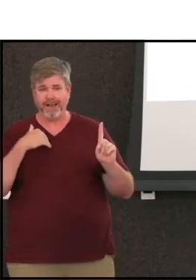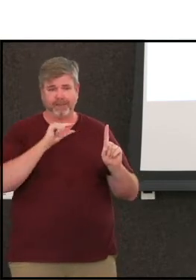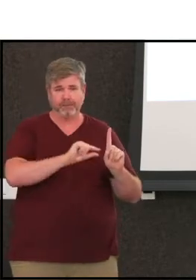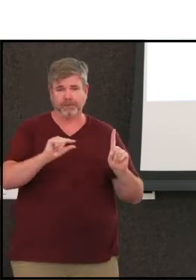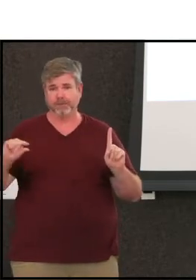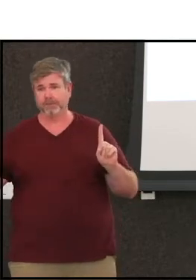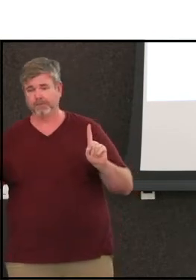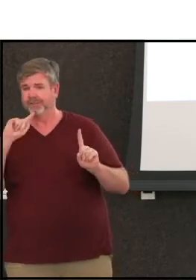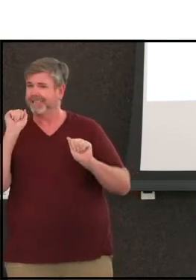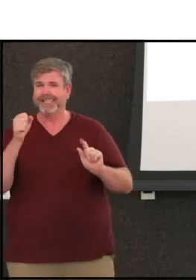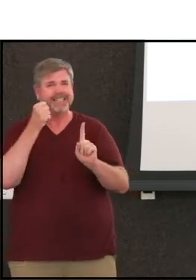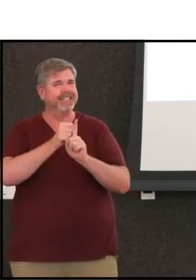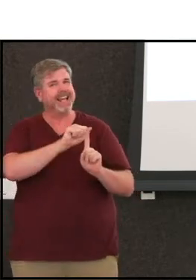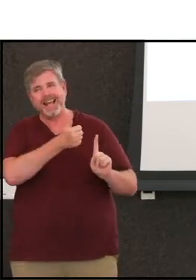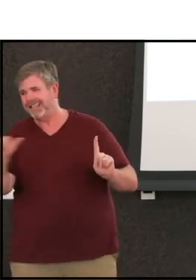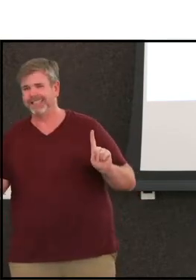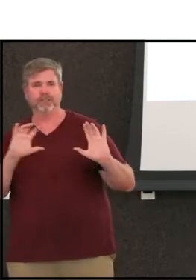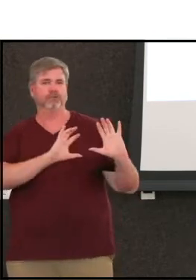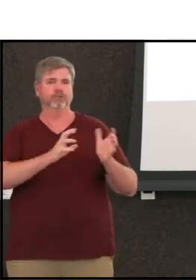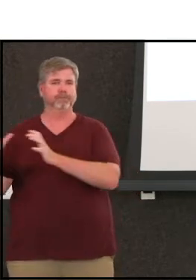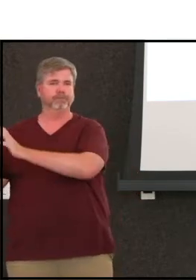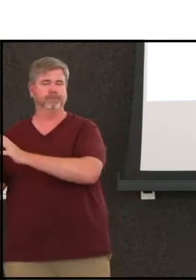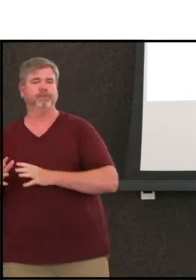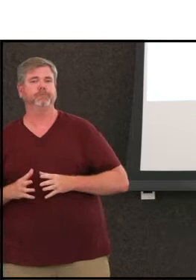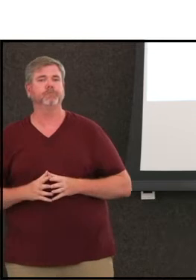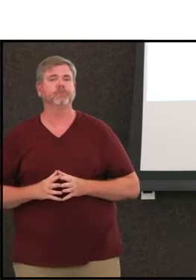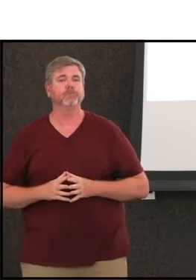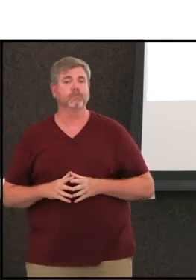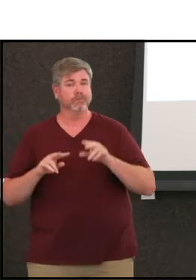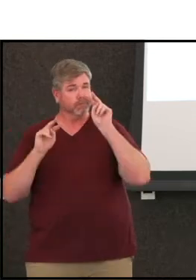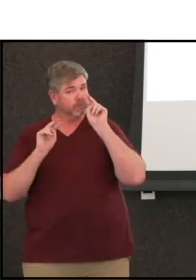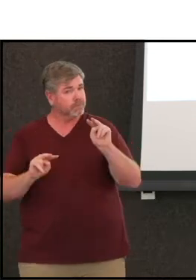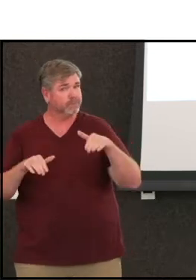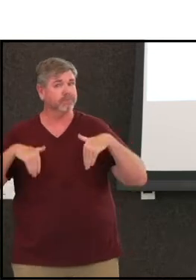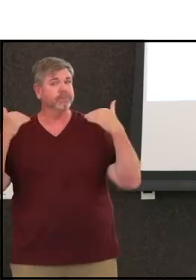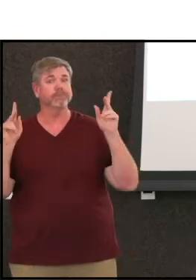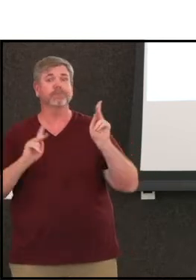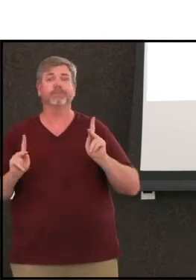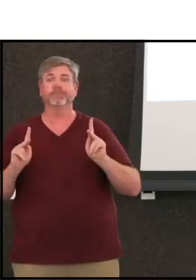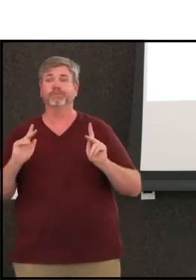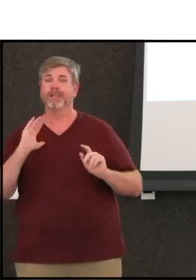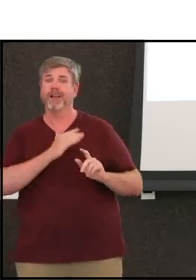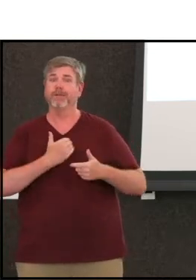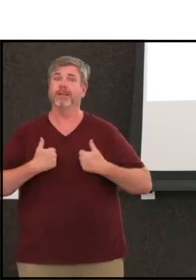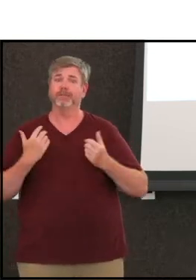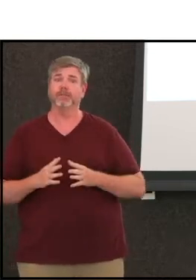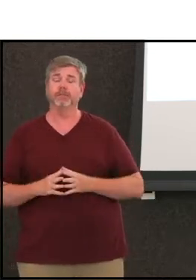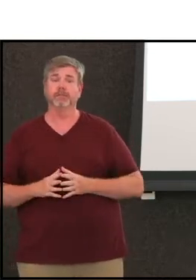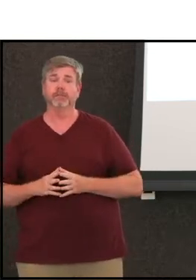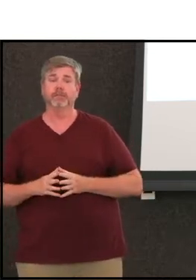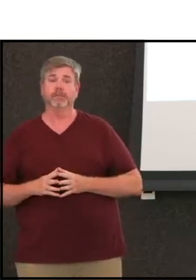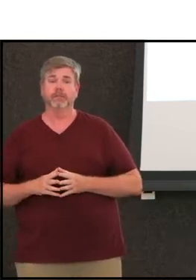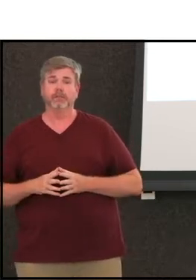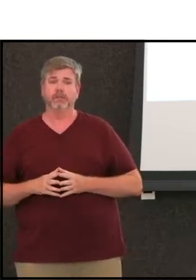Even by age group, we care quite a bit about the young people in our lives and making sure that they're not going to be affected by this,